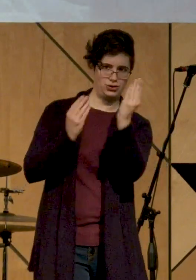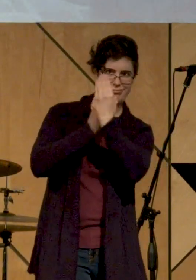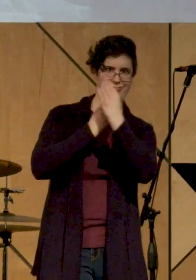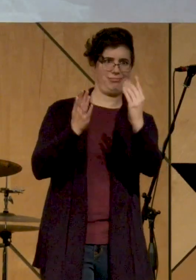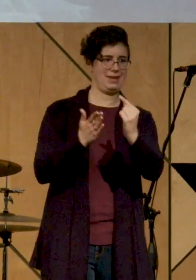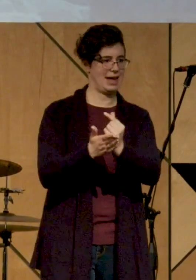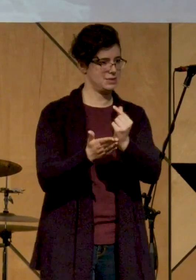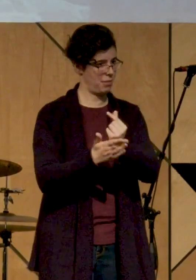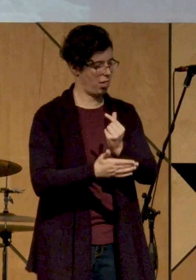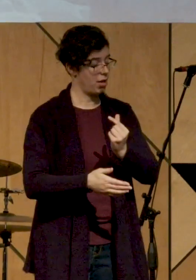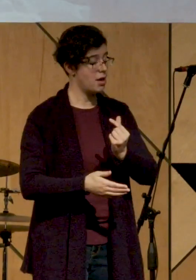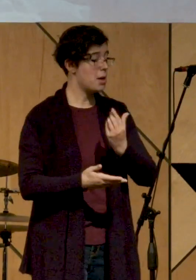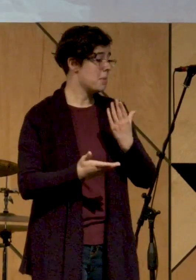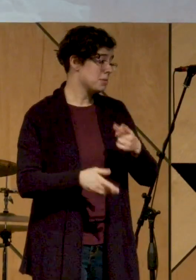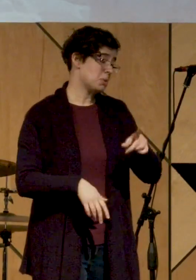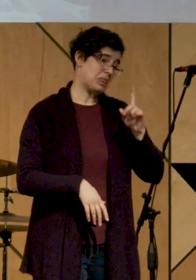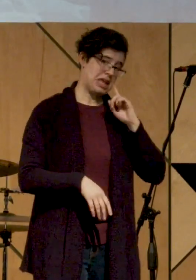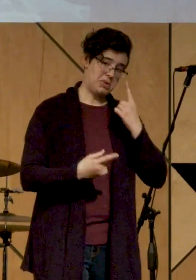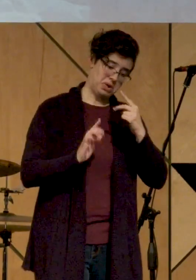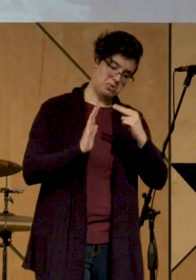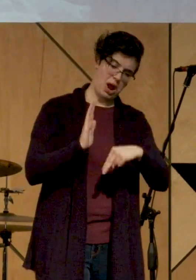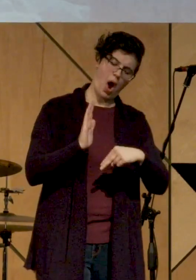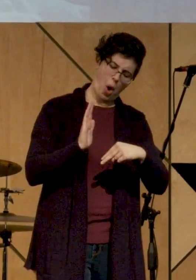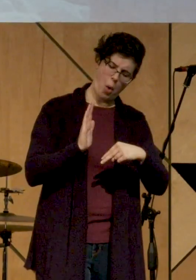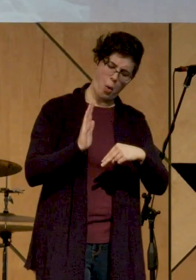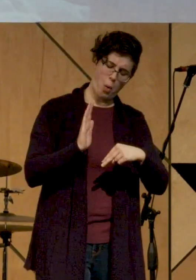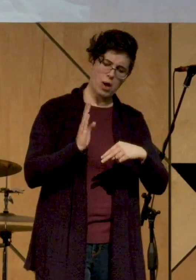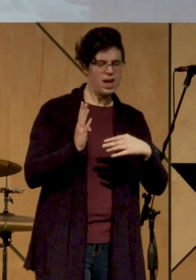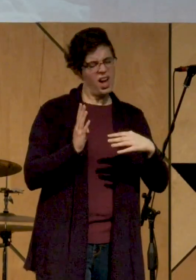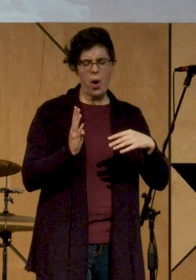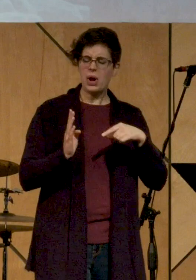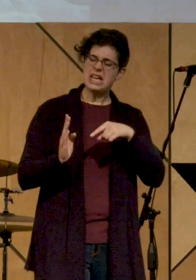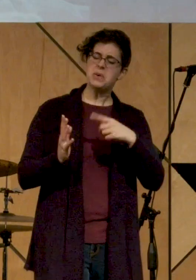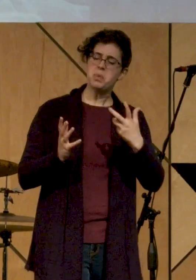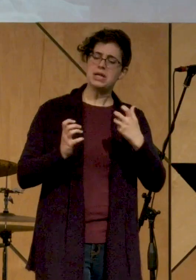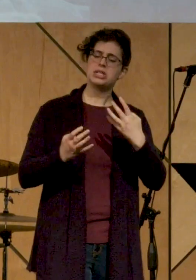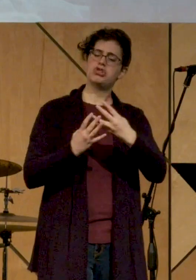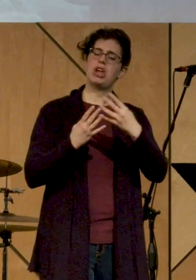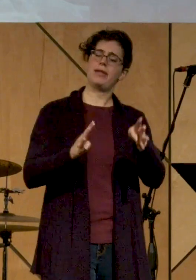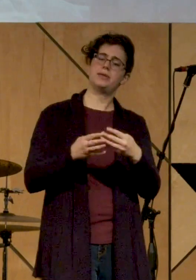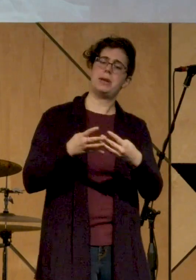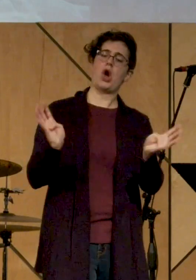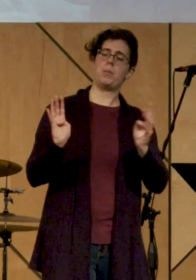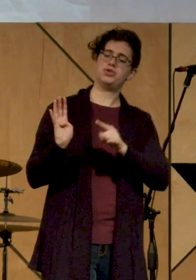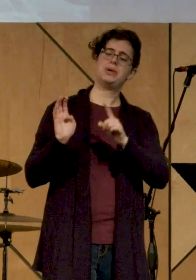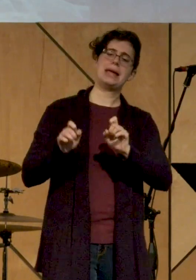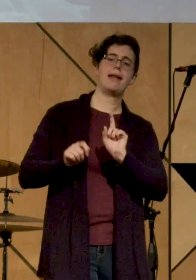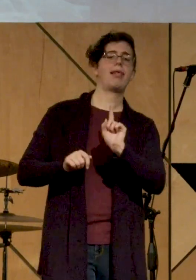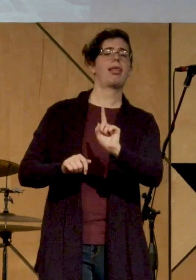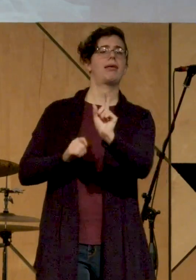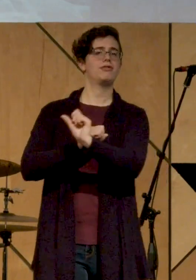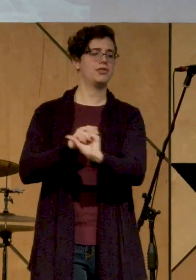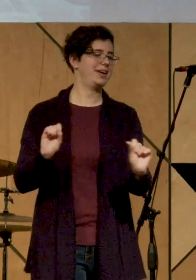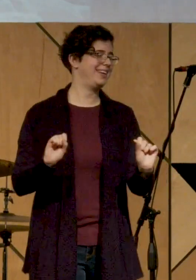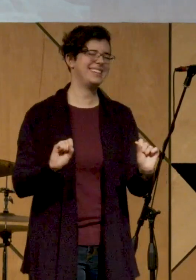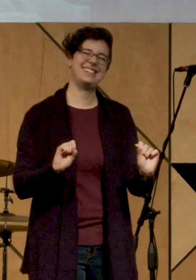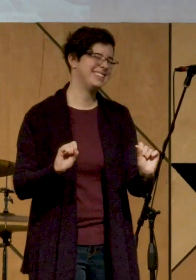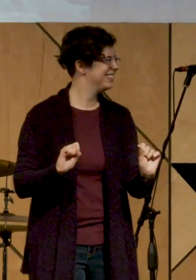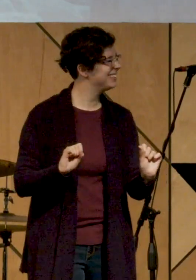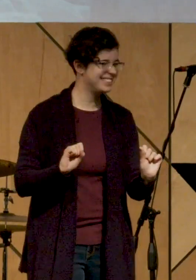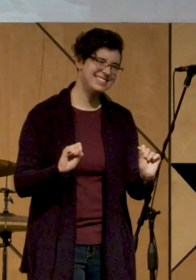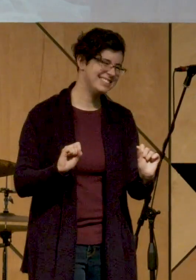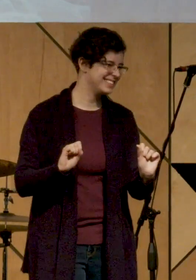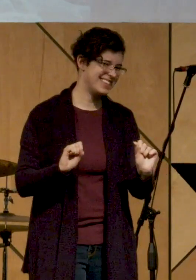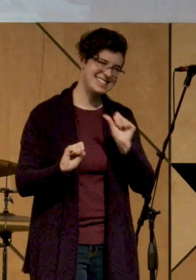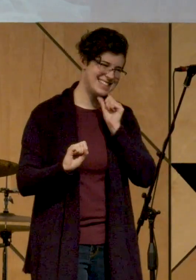read this that Paul is praying that the doors of the jail would be open so that he would be free again. A guy in